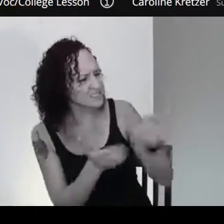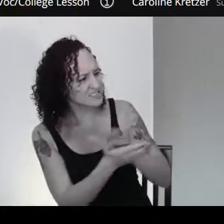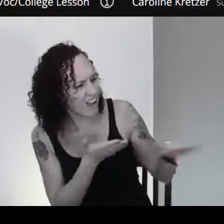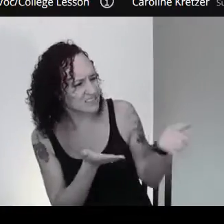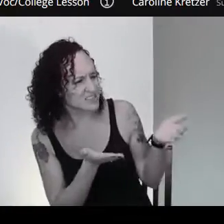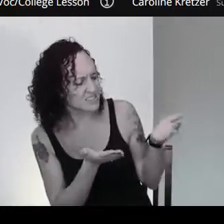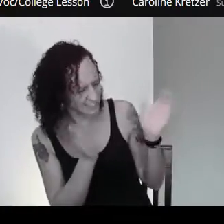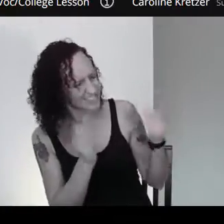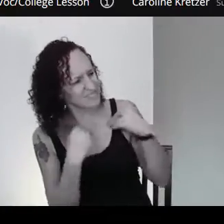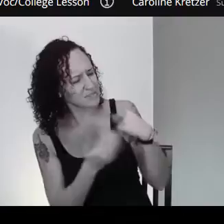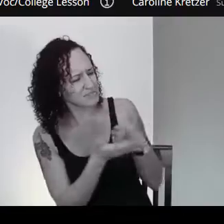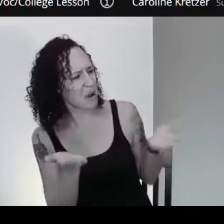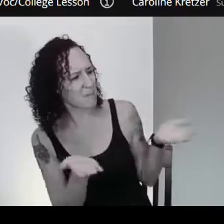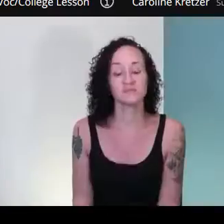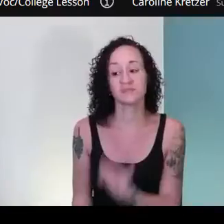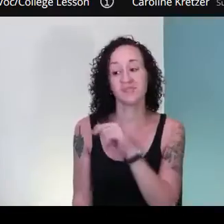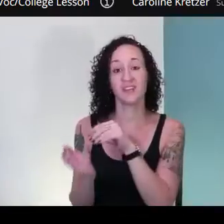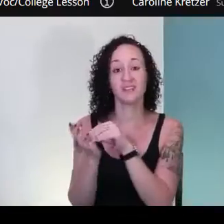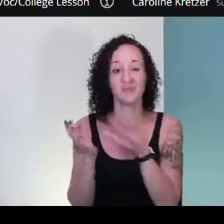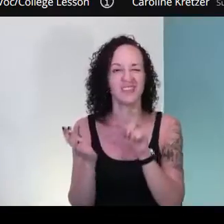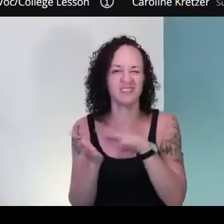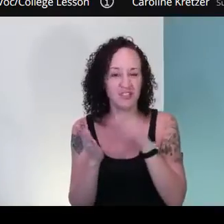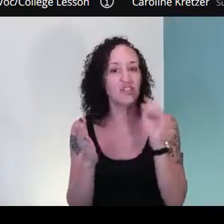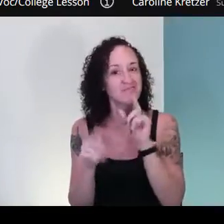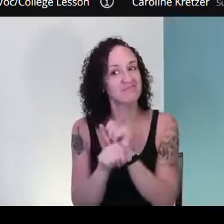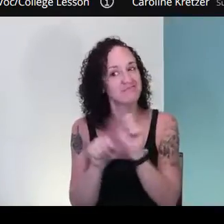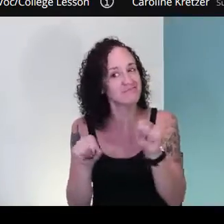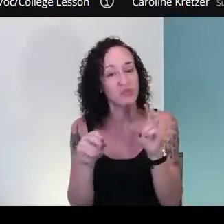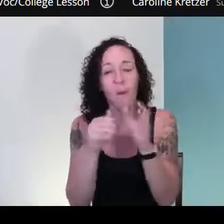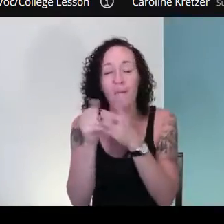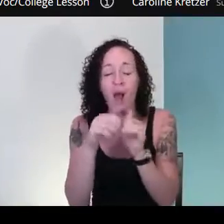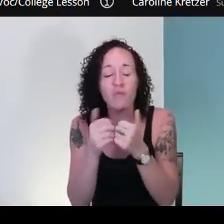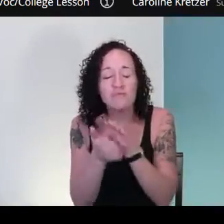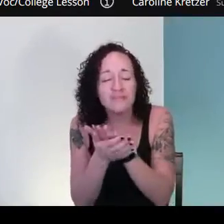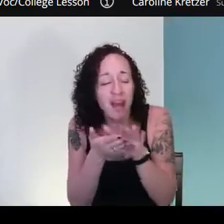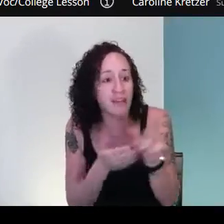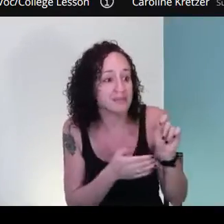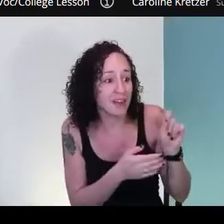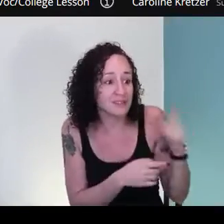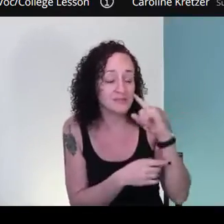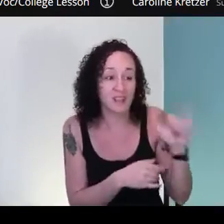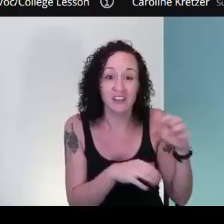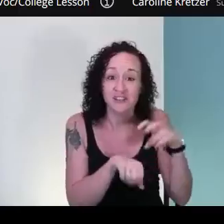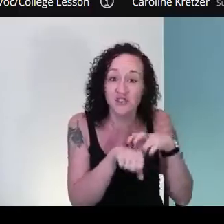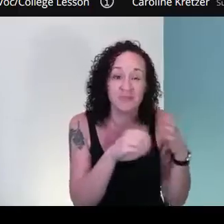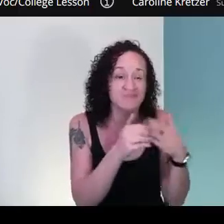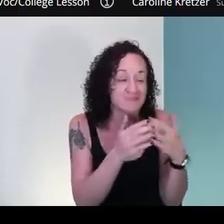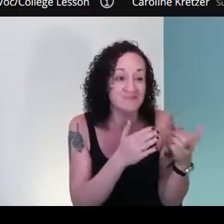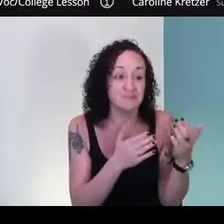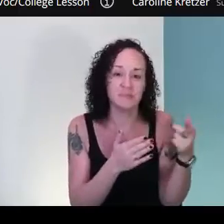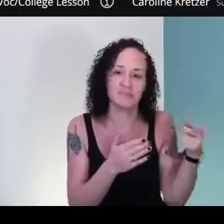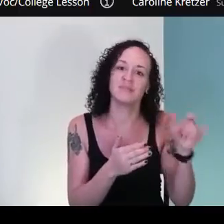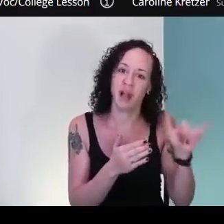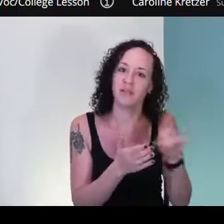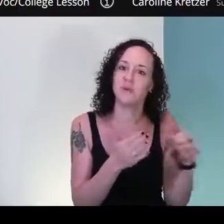some of your chips, please? The student asks, and the other student says, no, sorry. The other student says, come on, share with me. I said nicely.